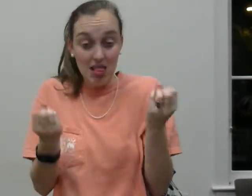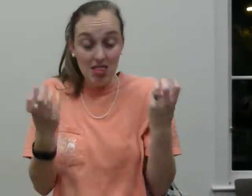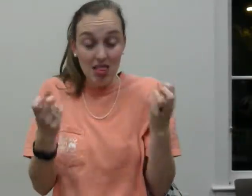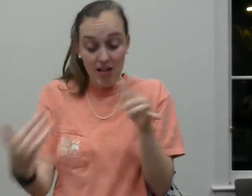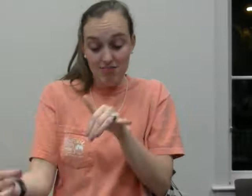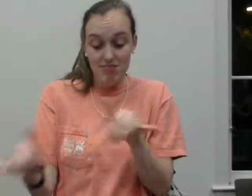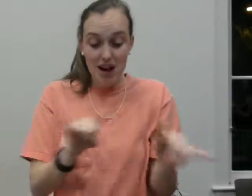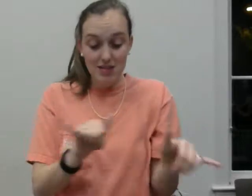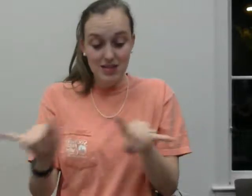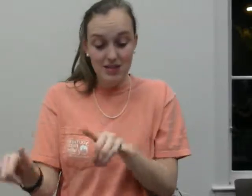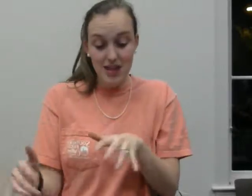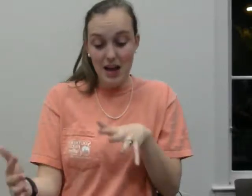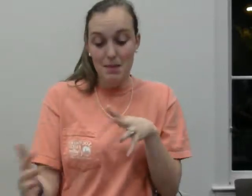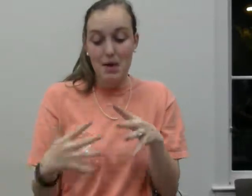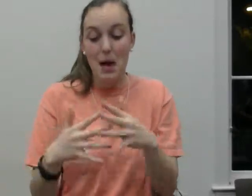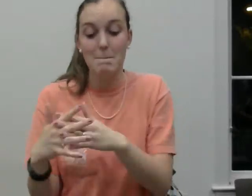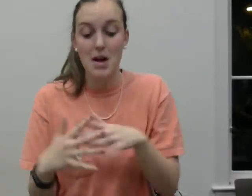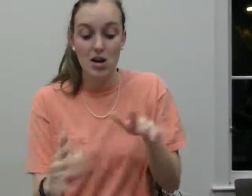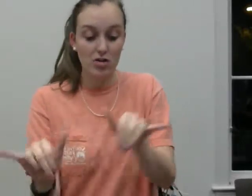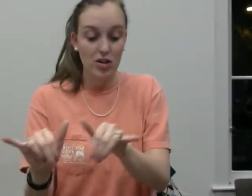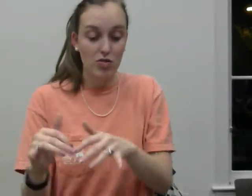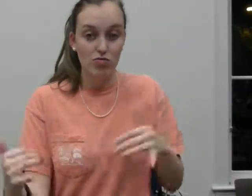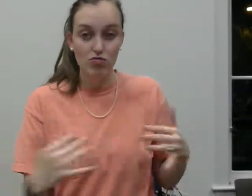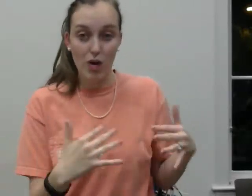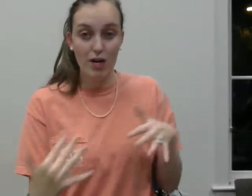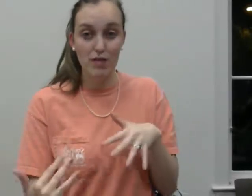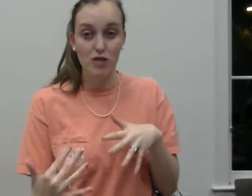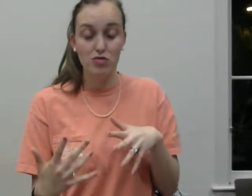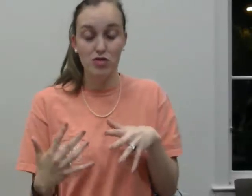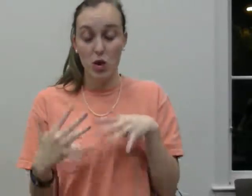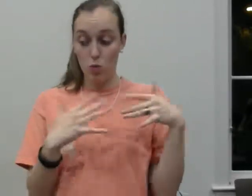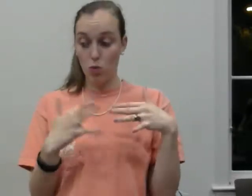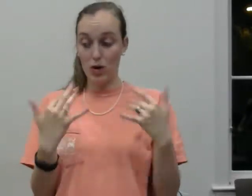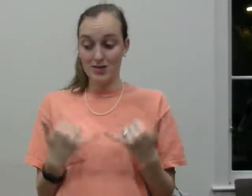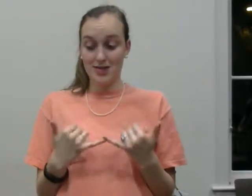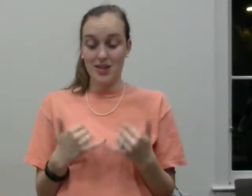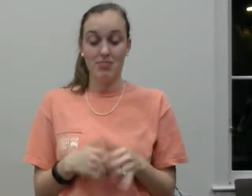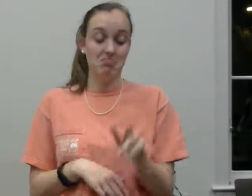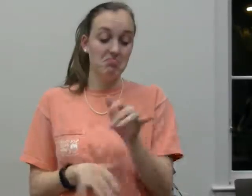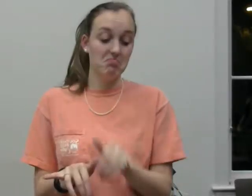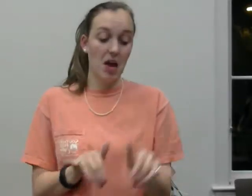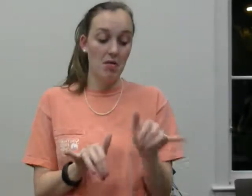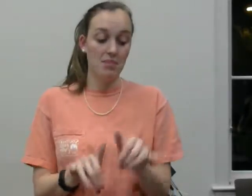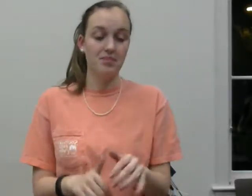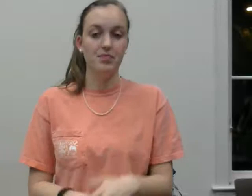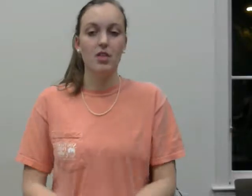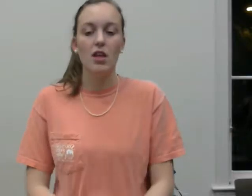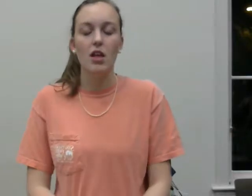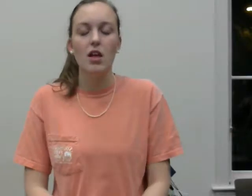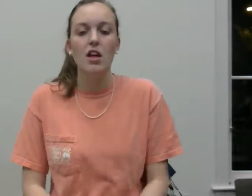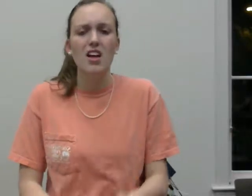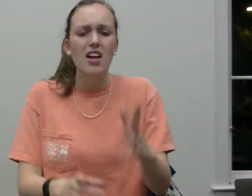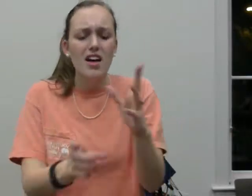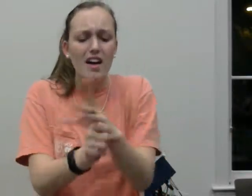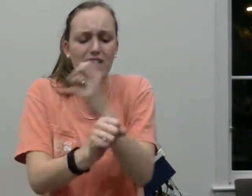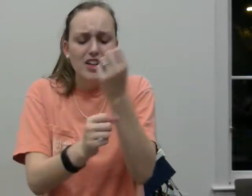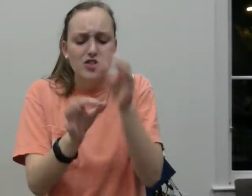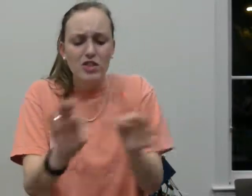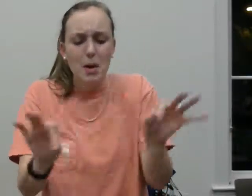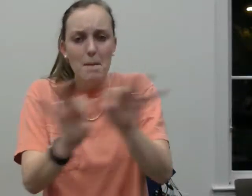today. Shreds and Princeton, number 11. Why were these victories important to the American Army? Well, simply, it